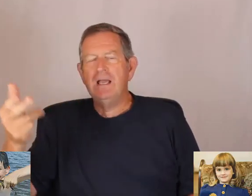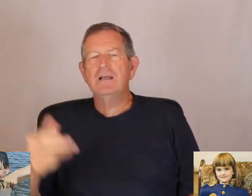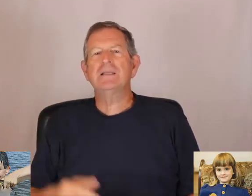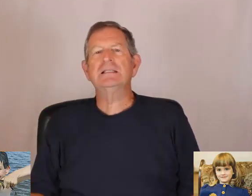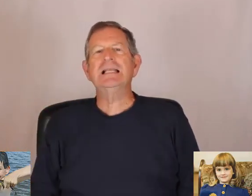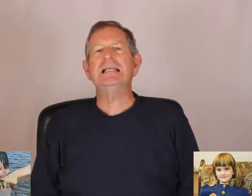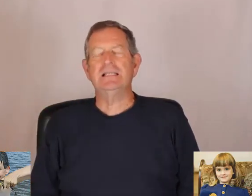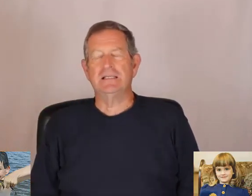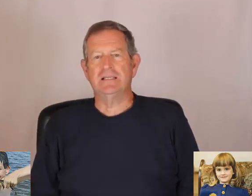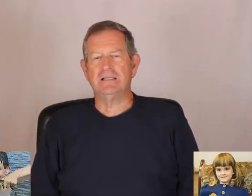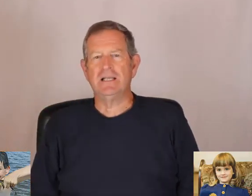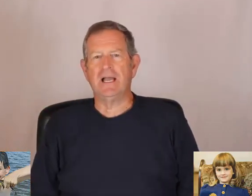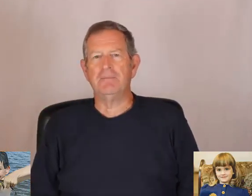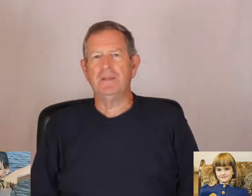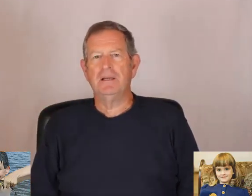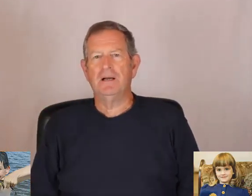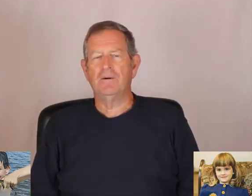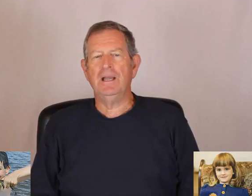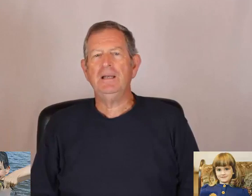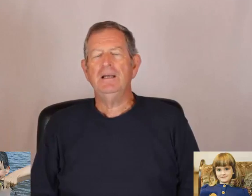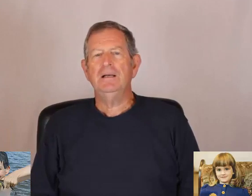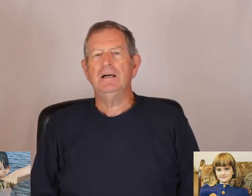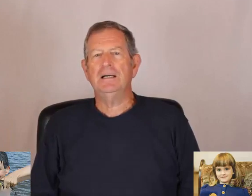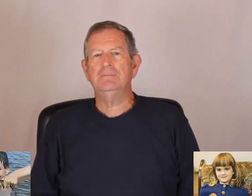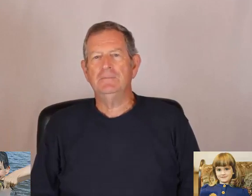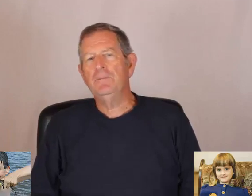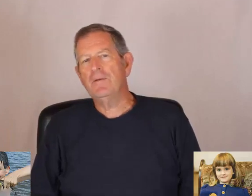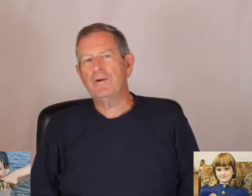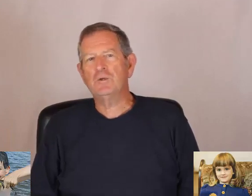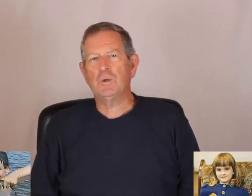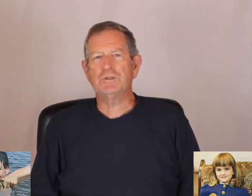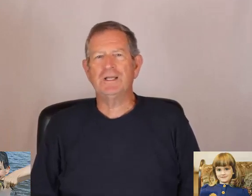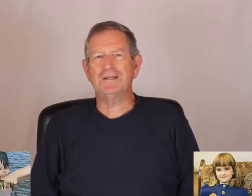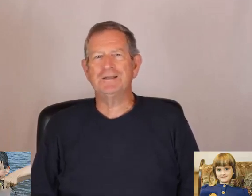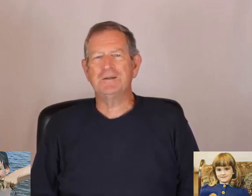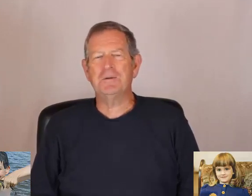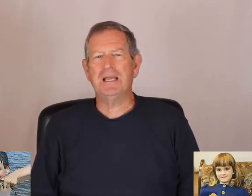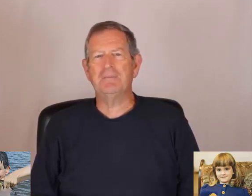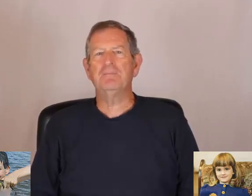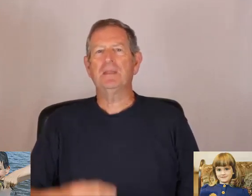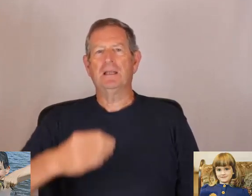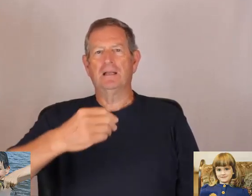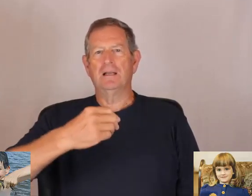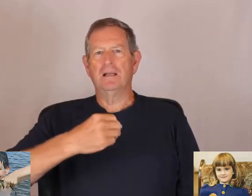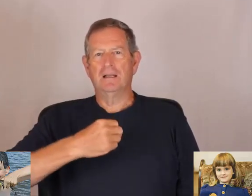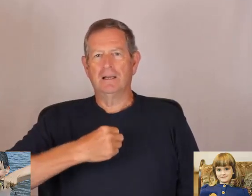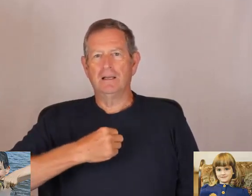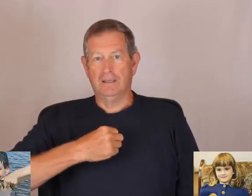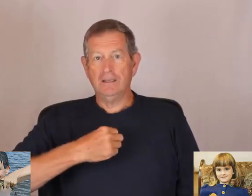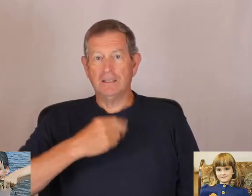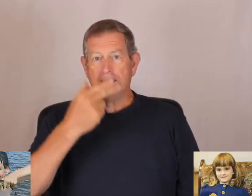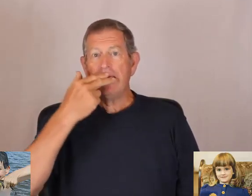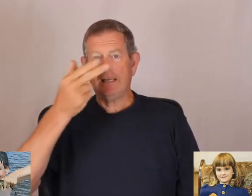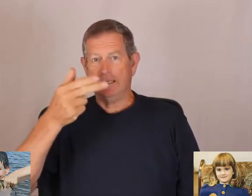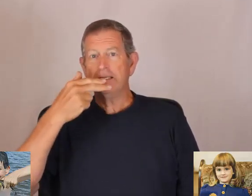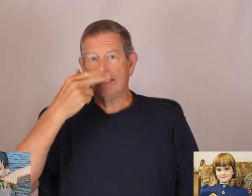the sentence this time. All right? It'll be a very short sentence. Okay. Say it. Say it.